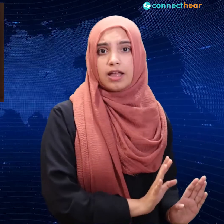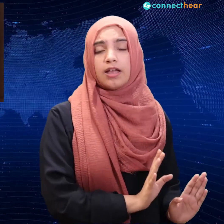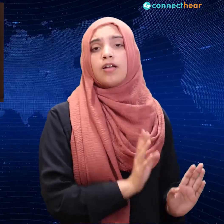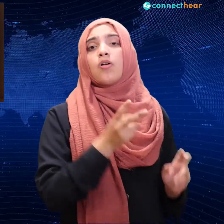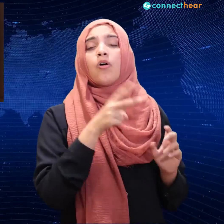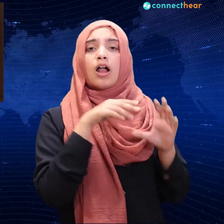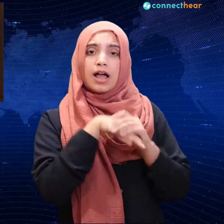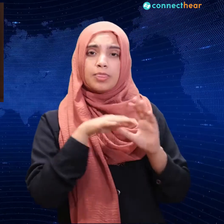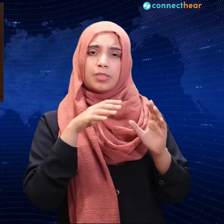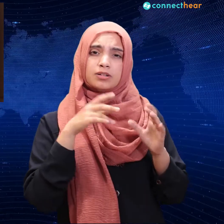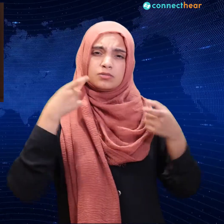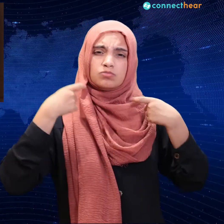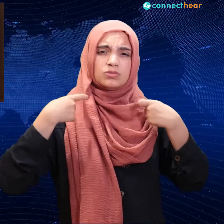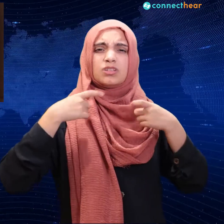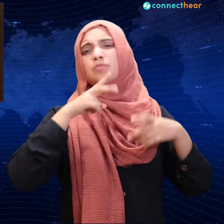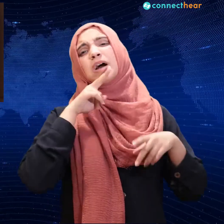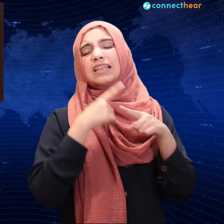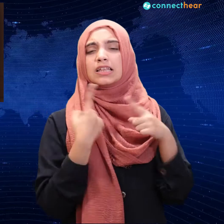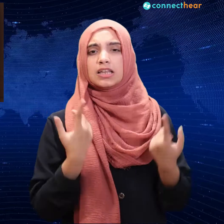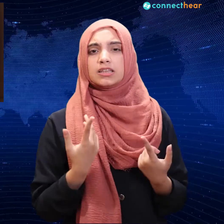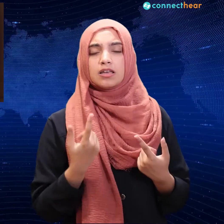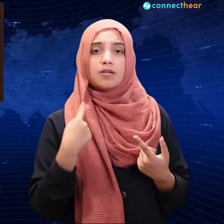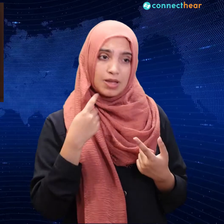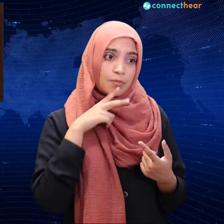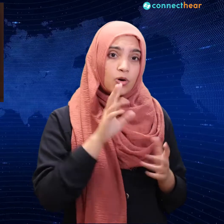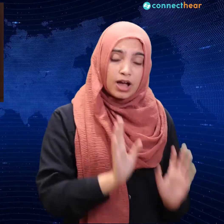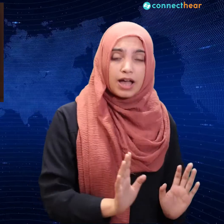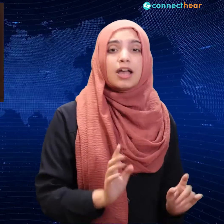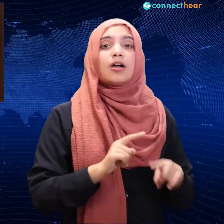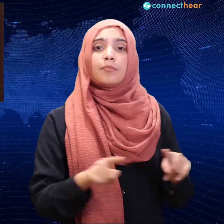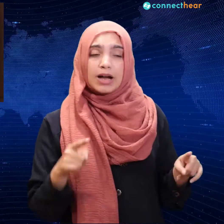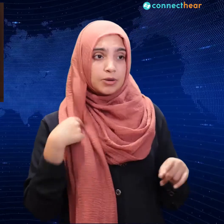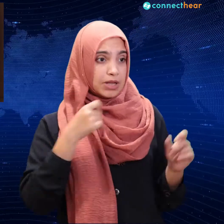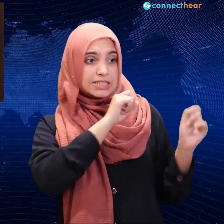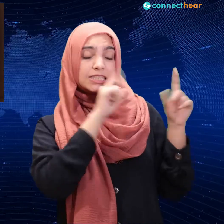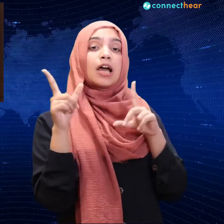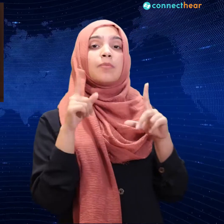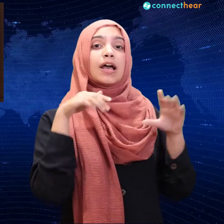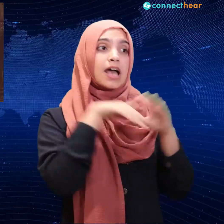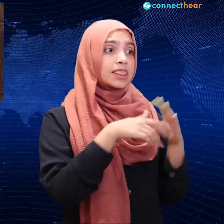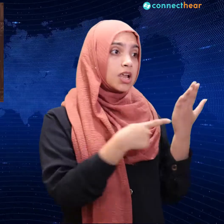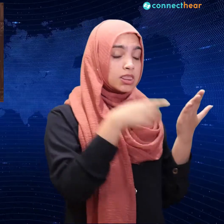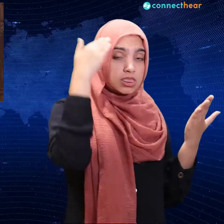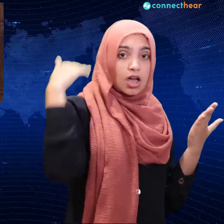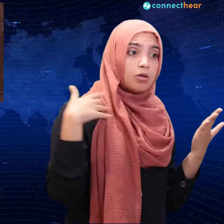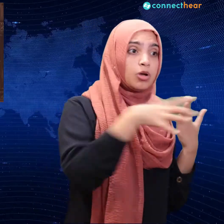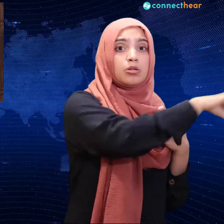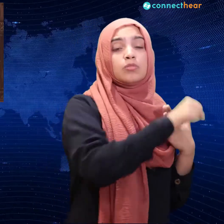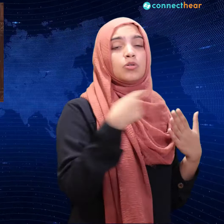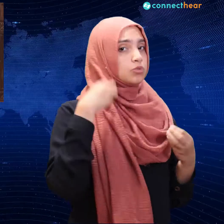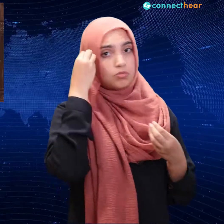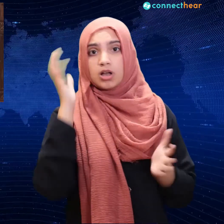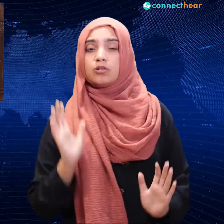a protracted civil war. So we were as surprised. None of us expected what happened in Afghanistan. Briefly, how